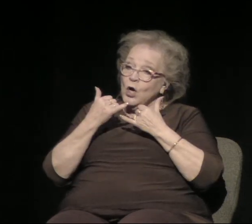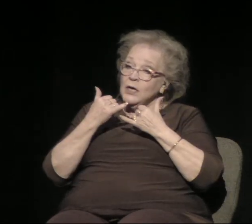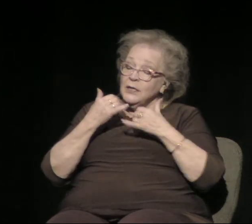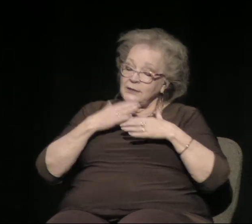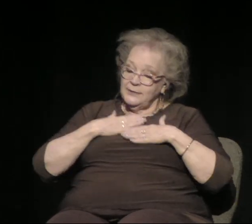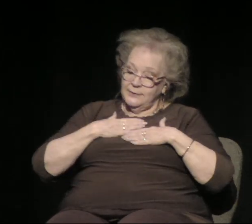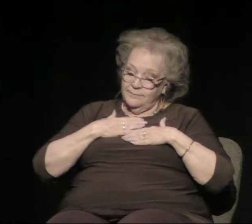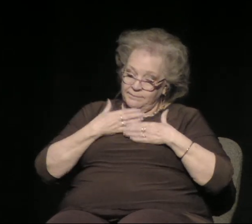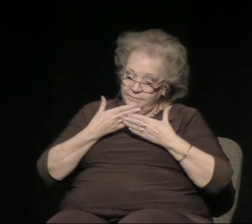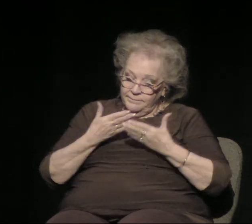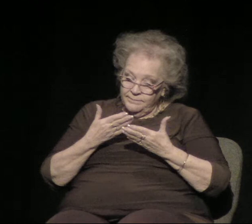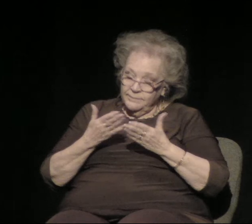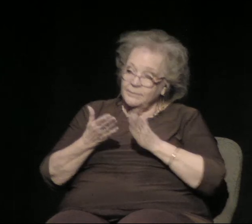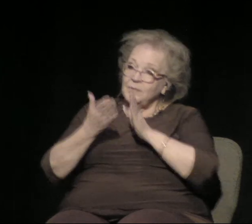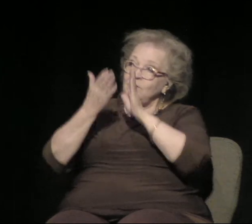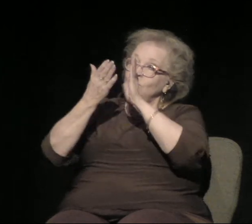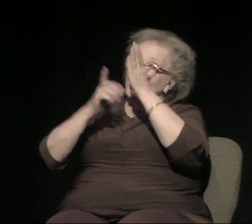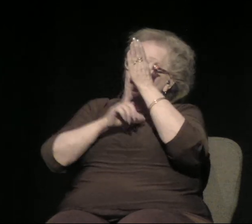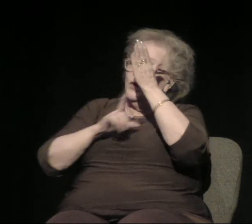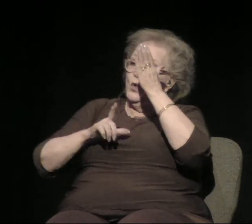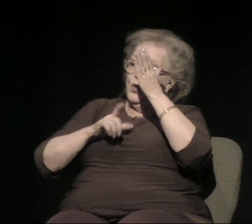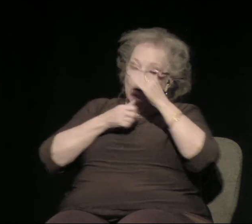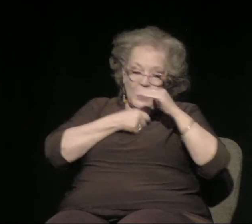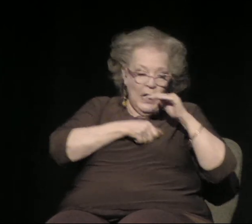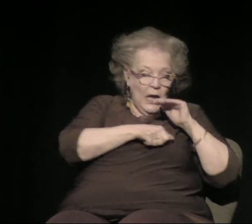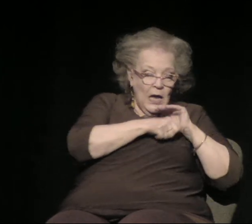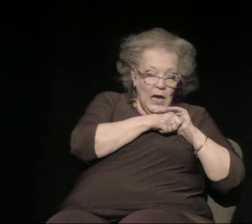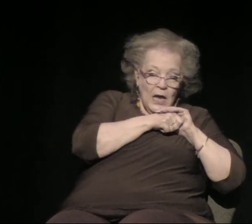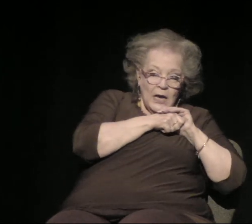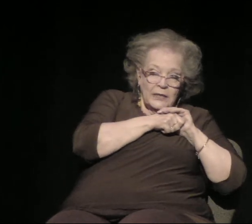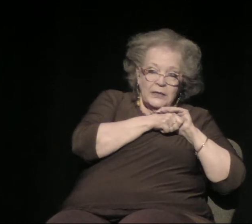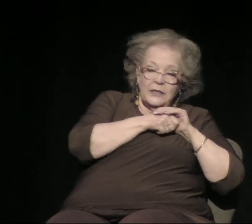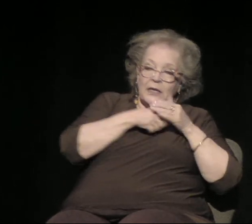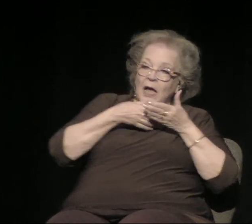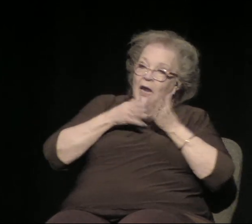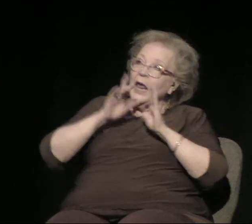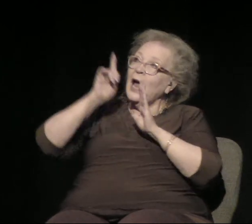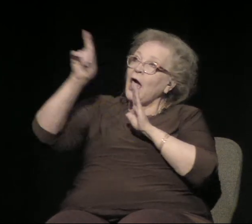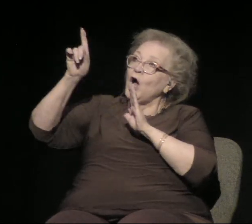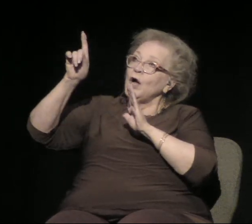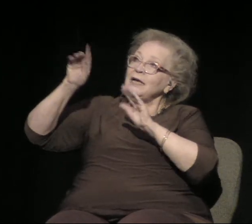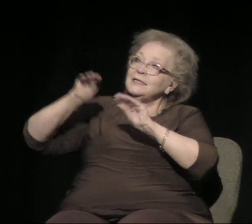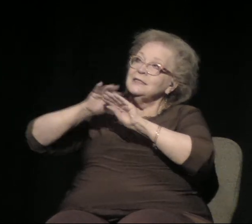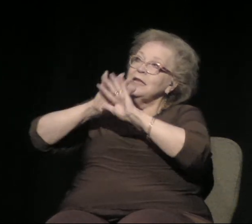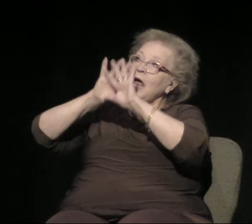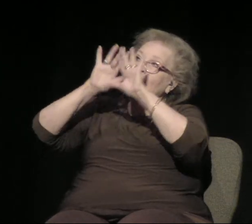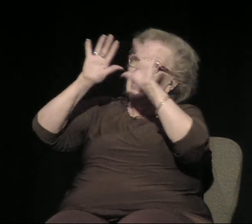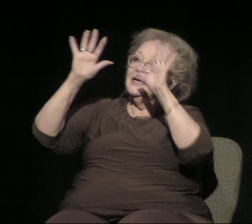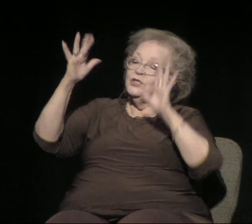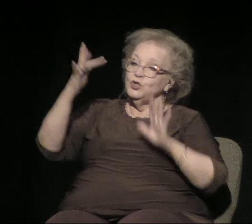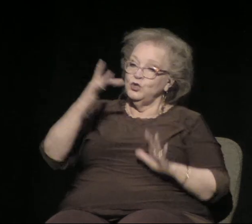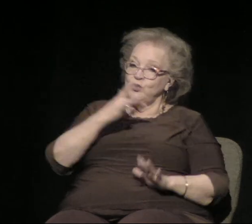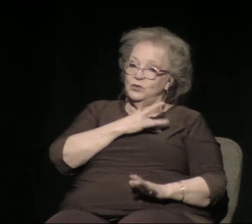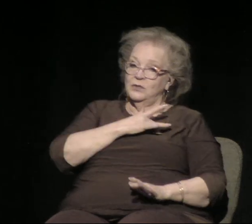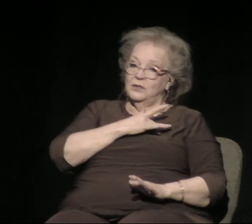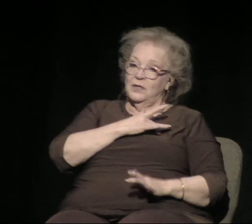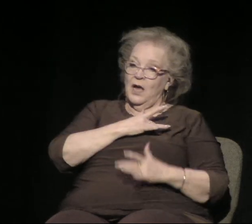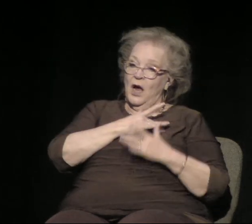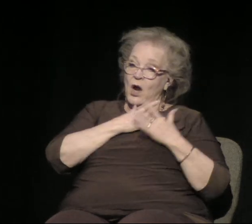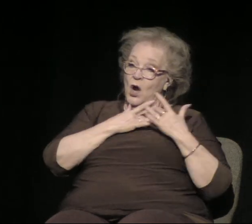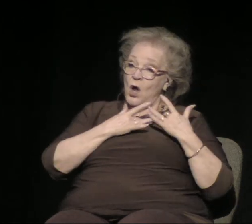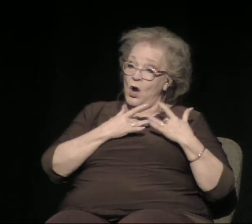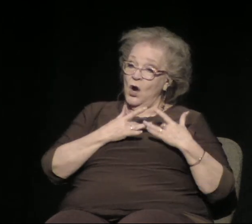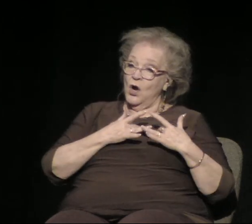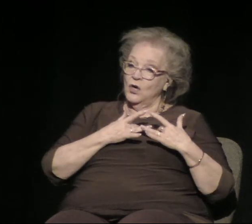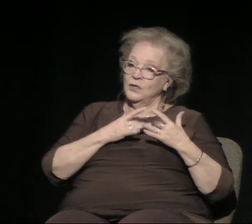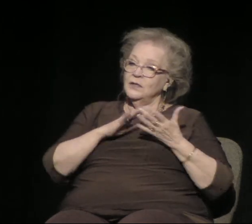before the Lord, when we quit hiding, when we allow his light to shine in the darkness of our heart, then